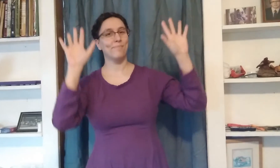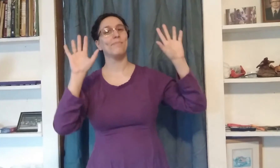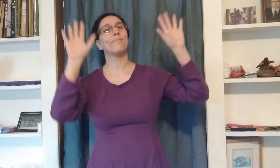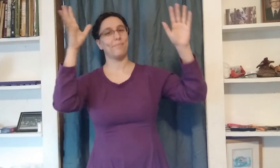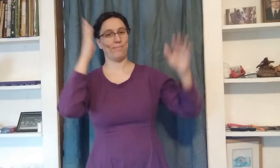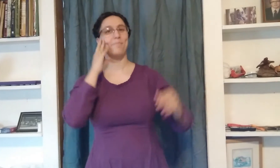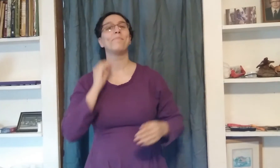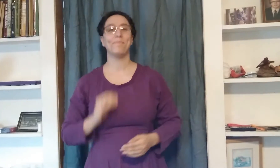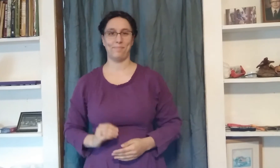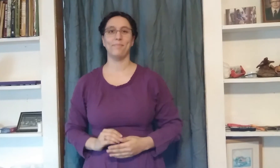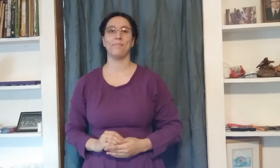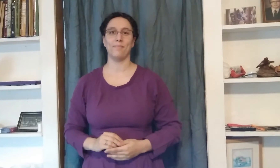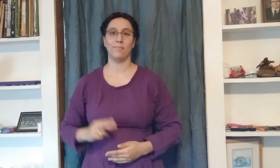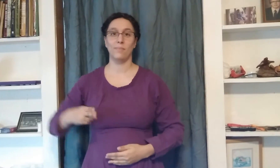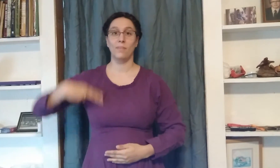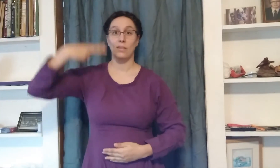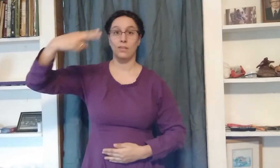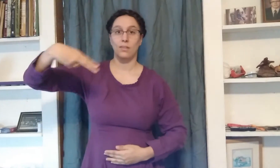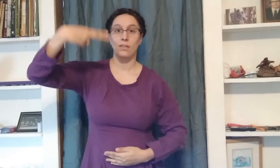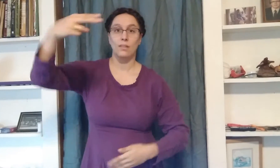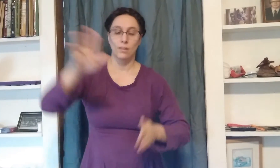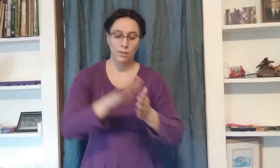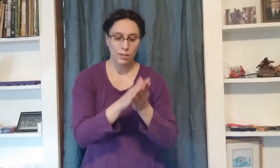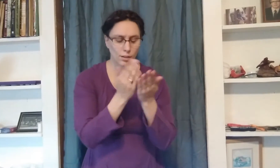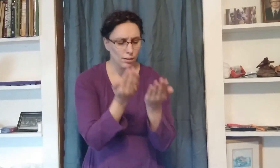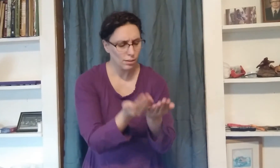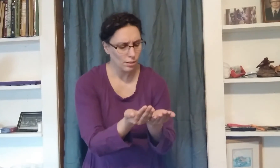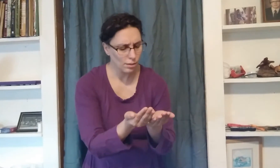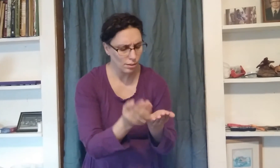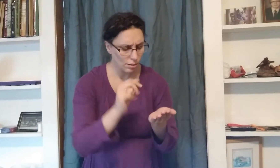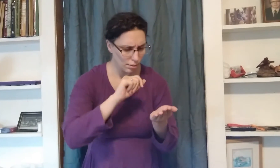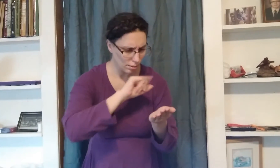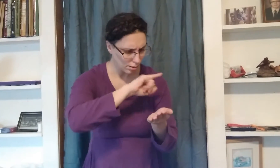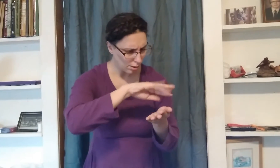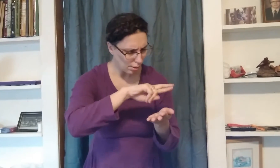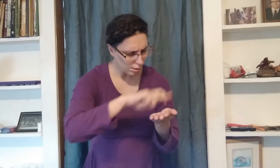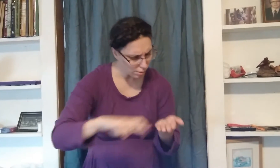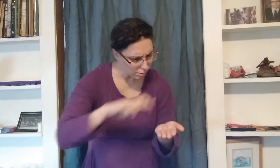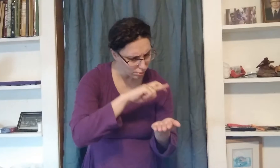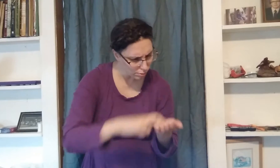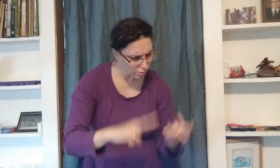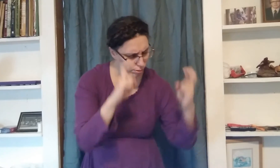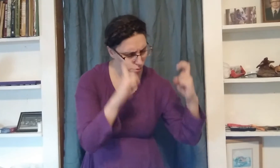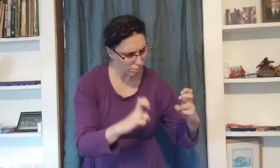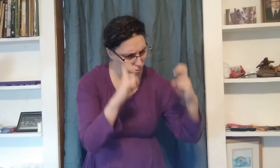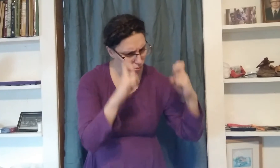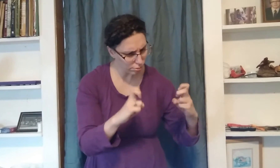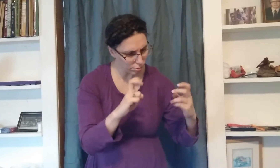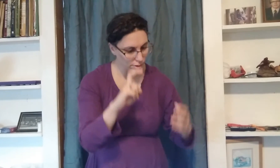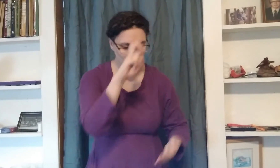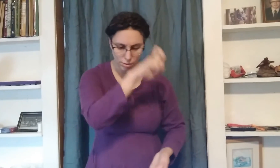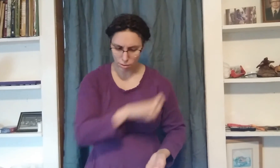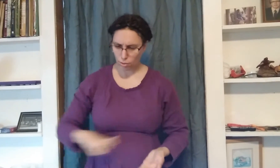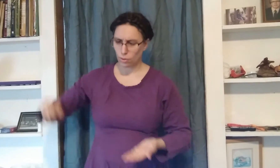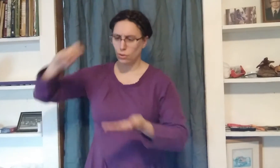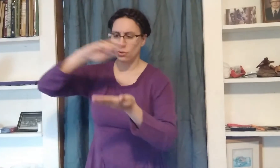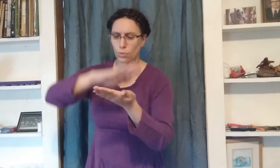arrayed. We researched our designs, are the letters just right? Scratching ink into